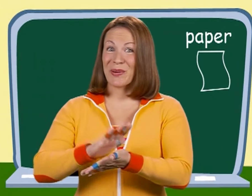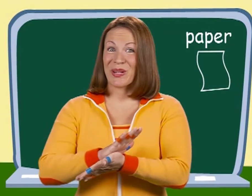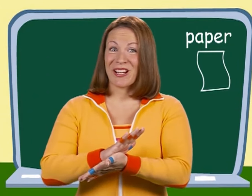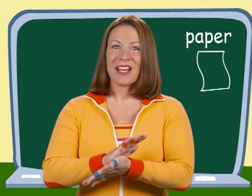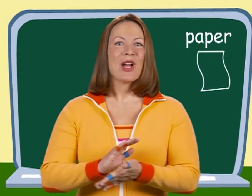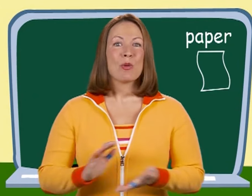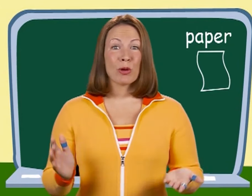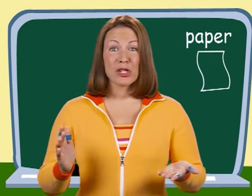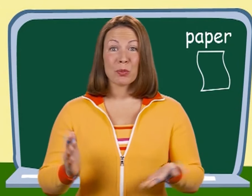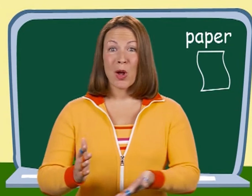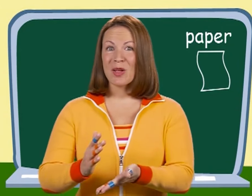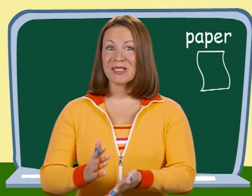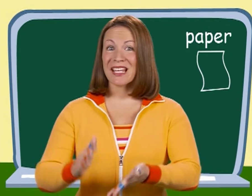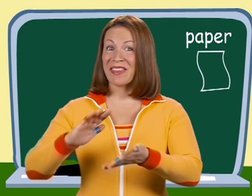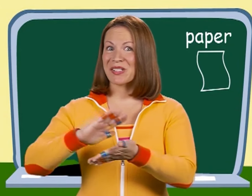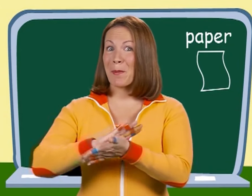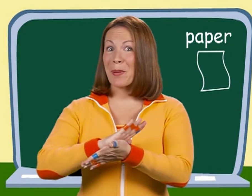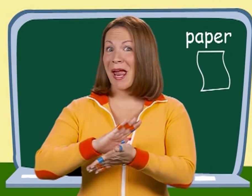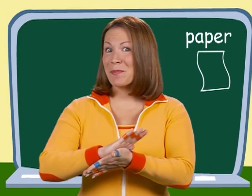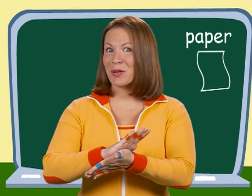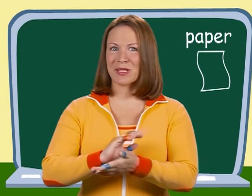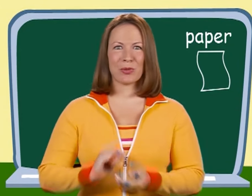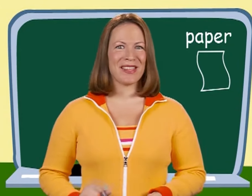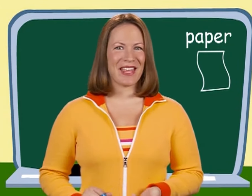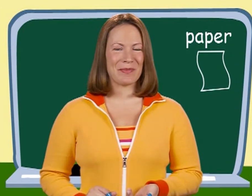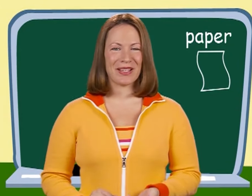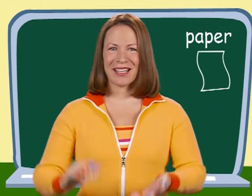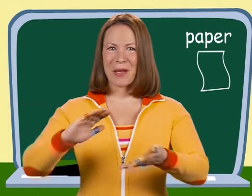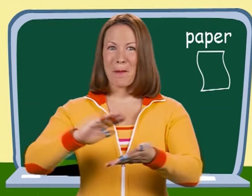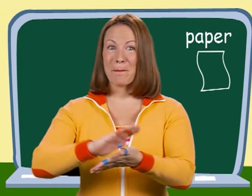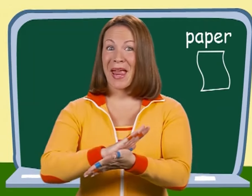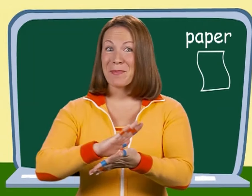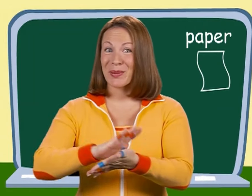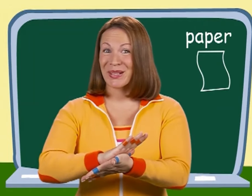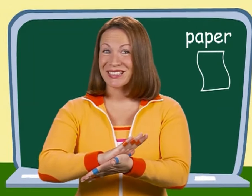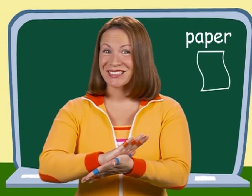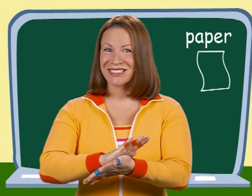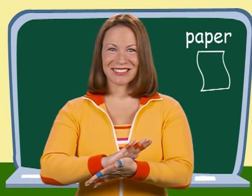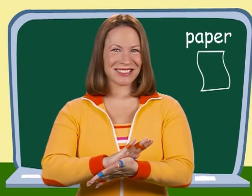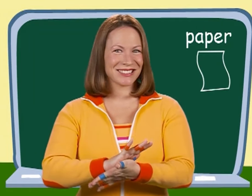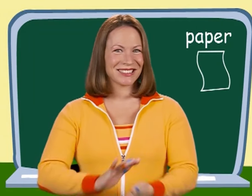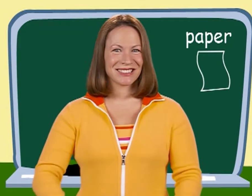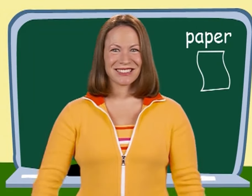Paper. Brush your palms like there's a paper between them. Paper.